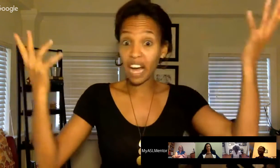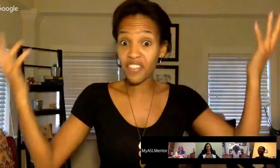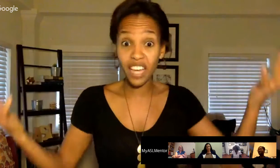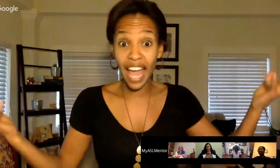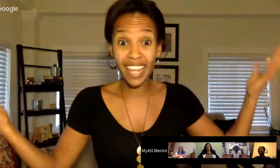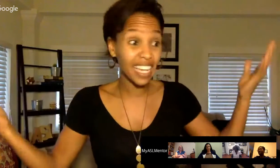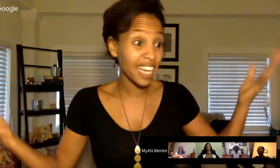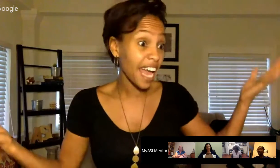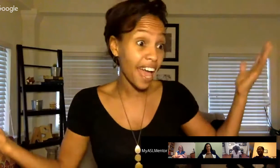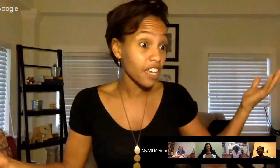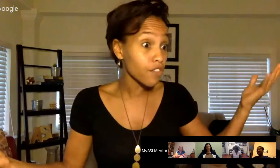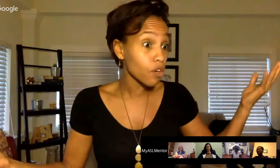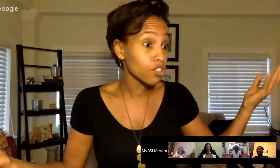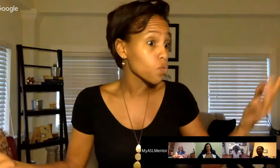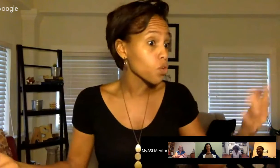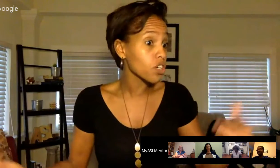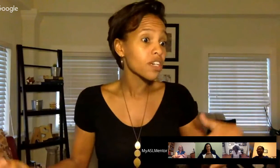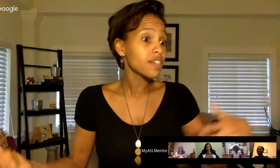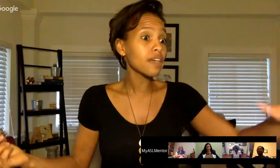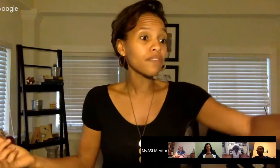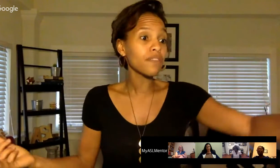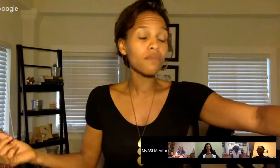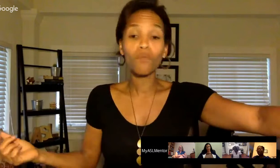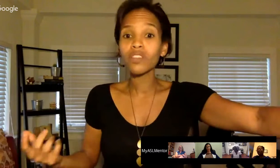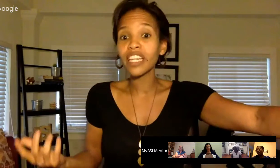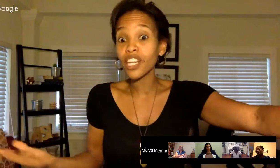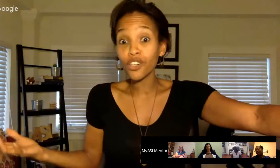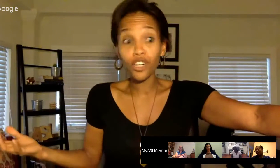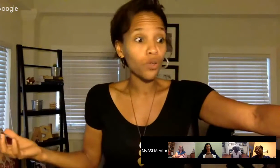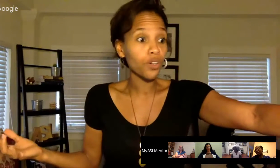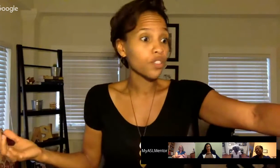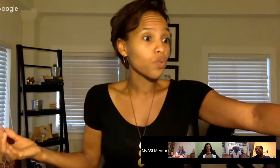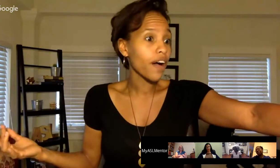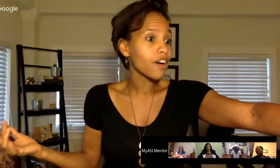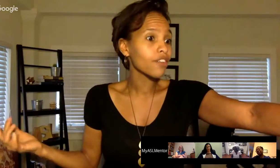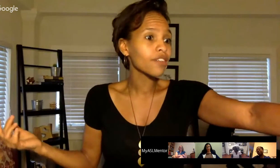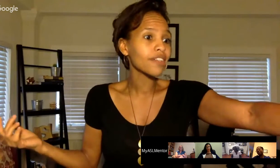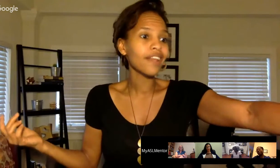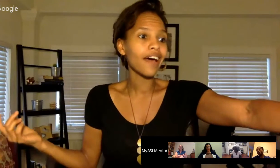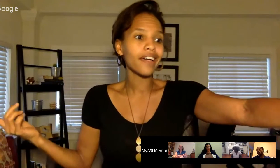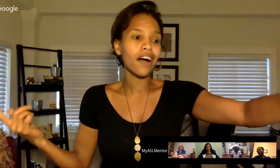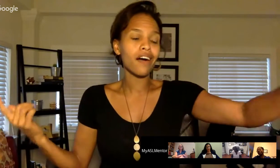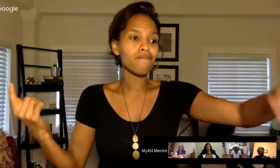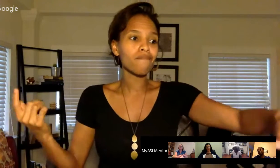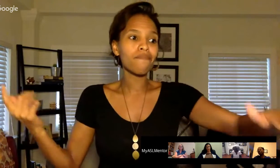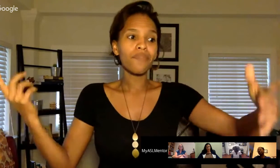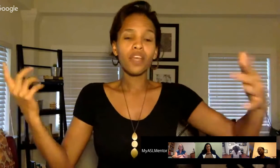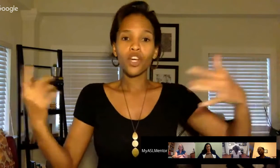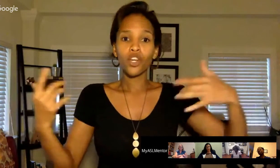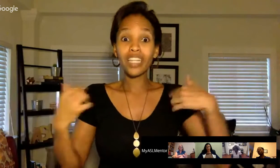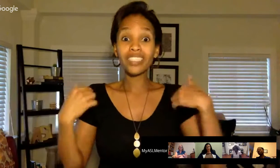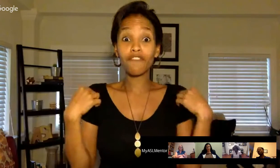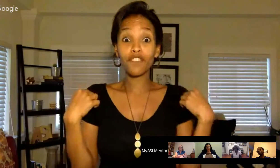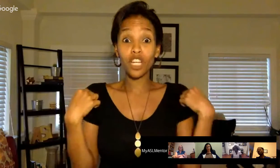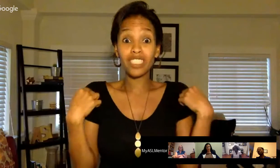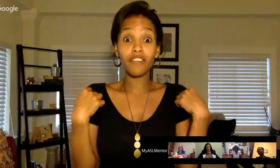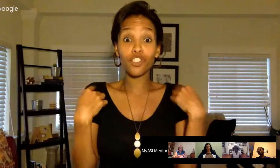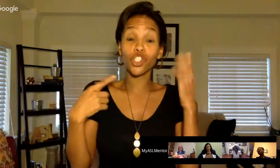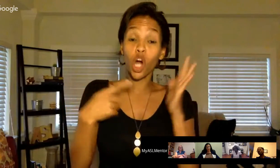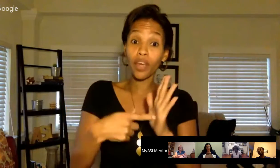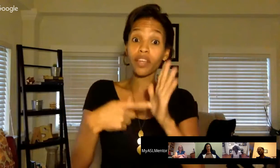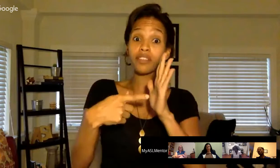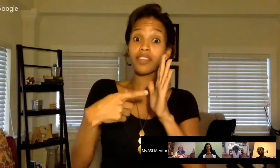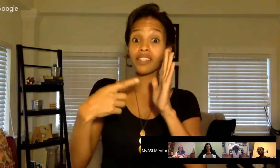So I think any of those could work. Something more linear could work as well. Like instead